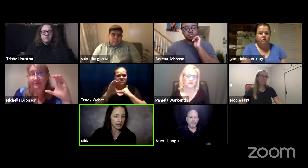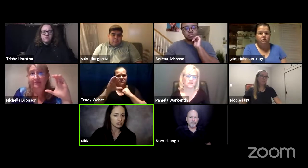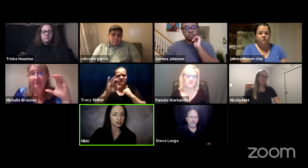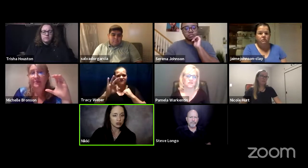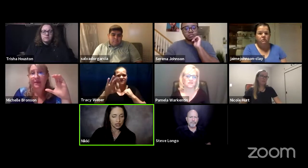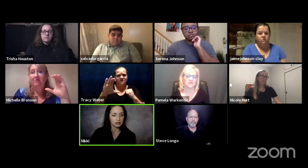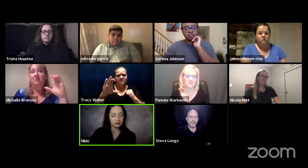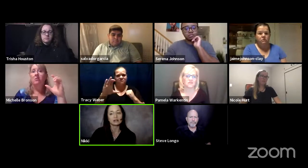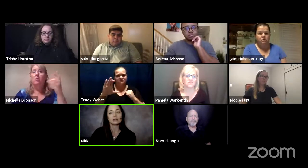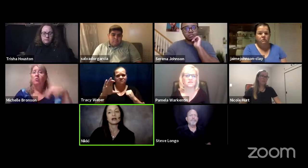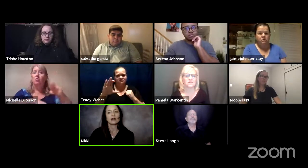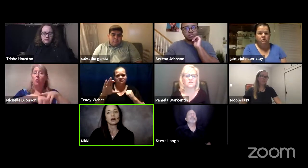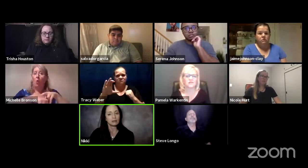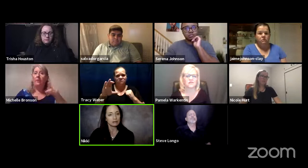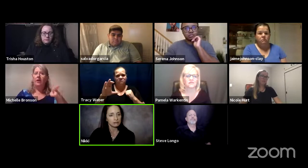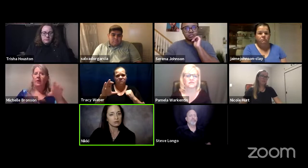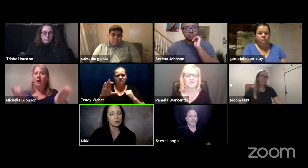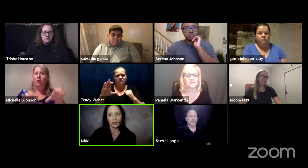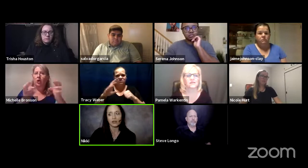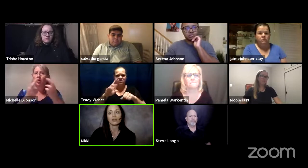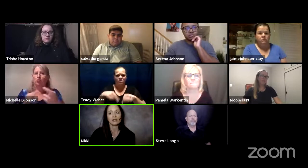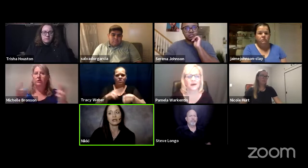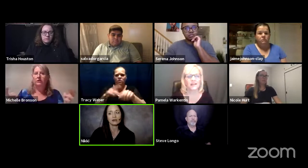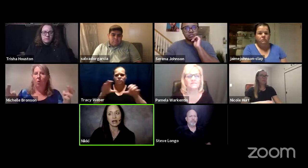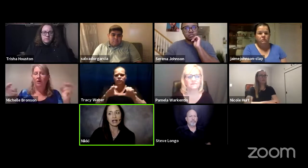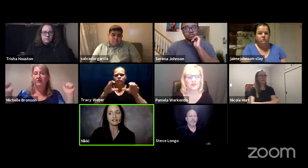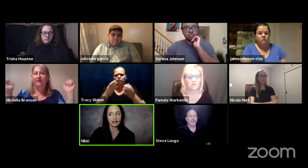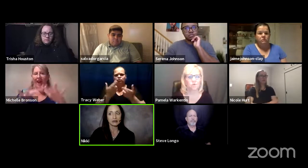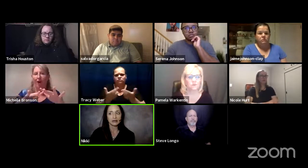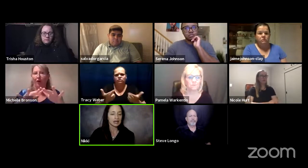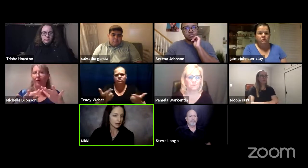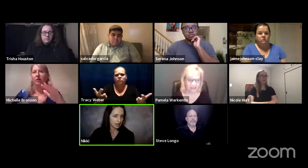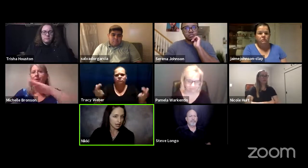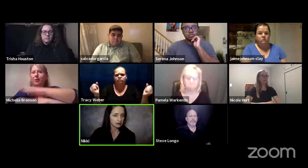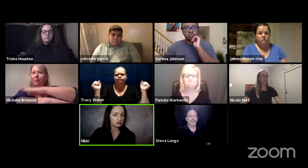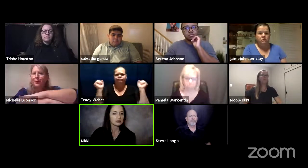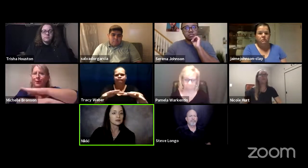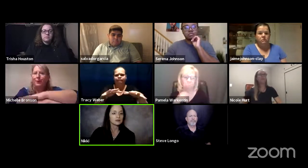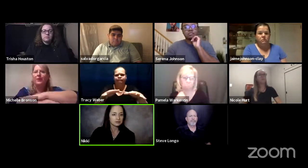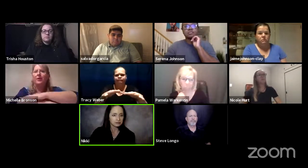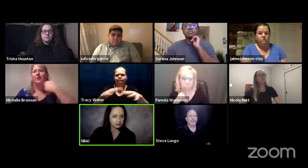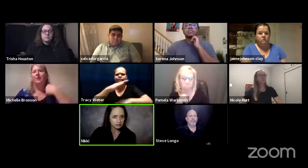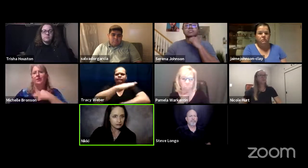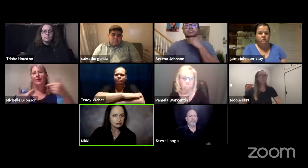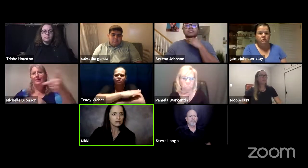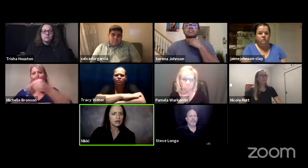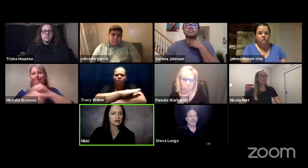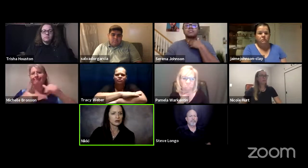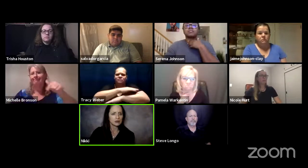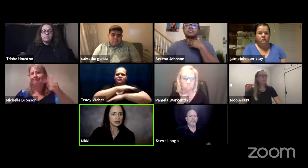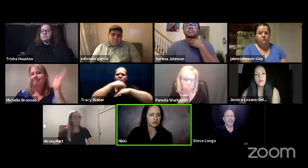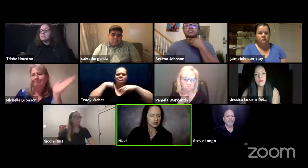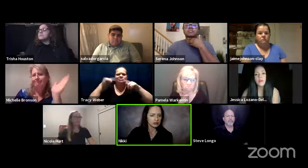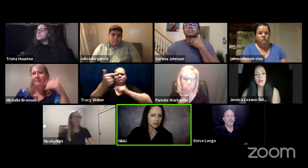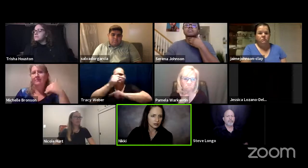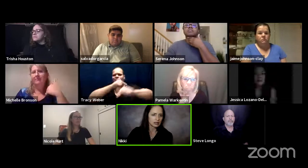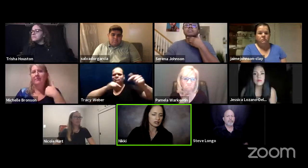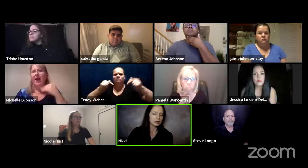match grant with the combined federal campaign. There will be typically